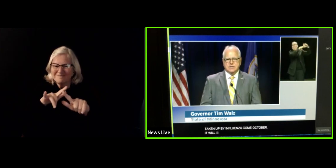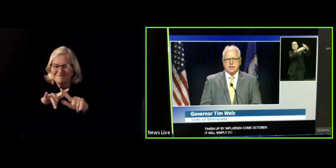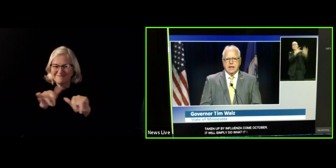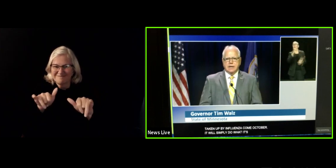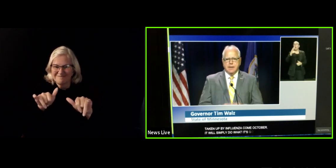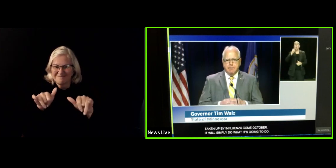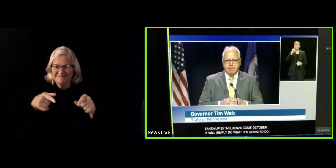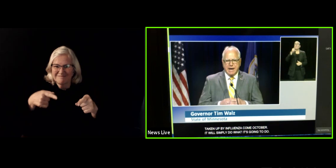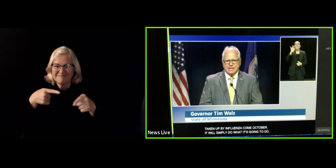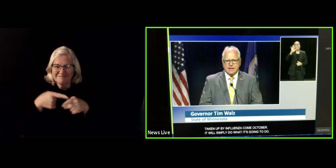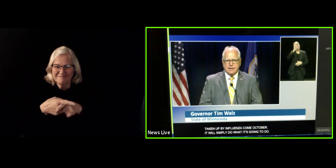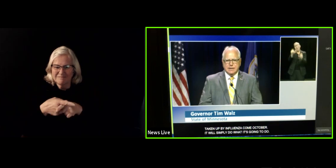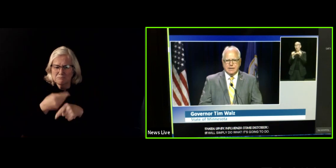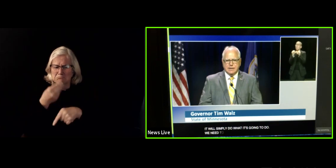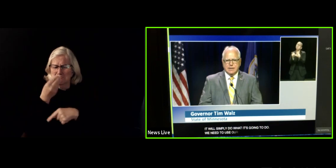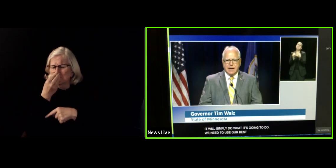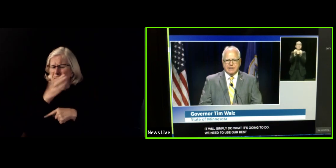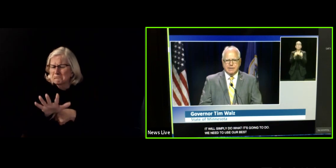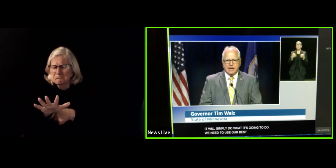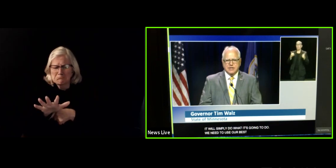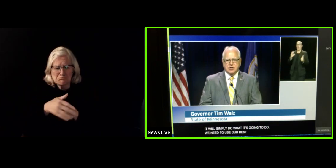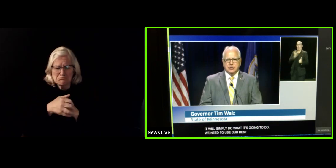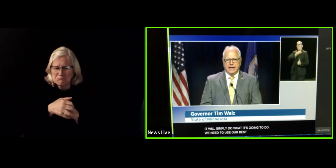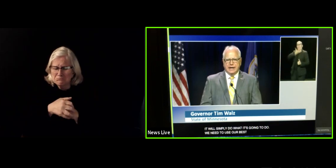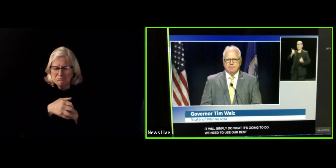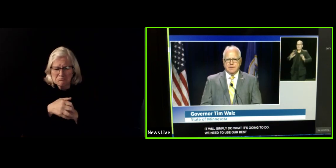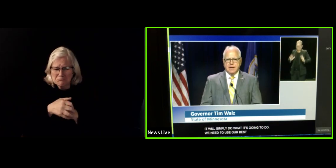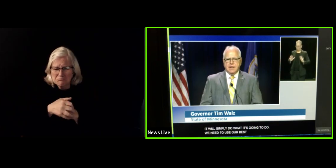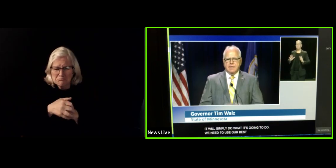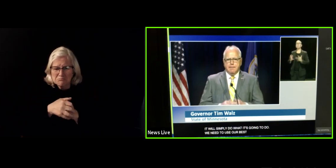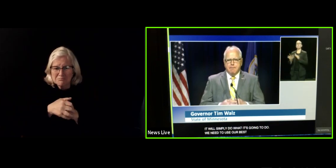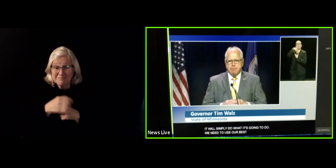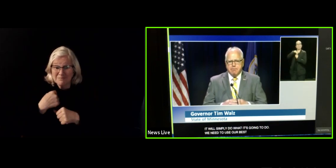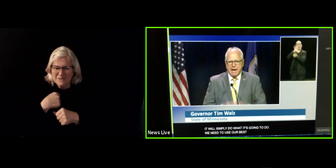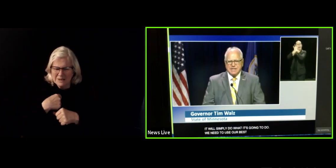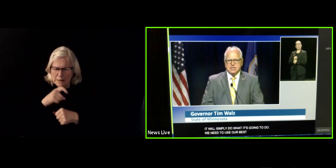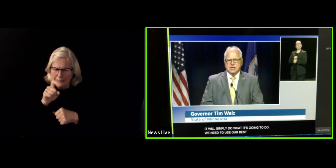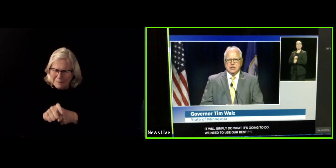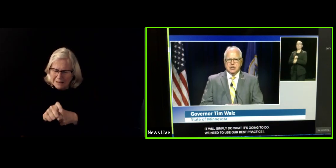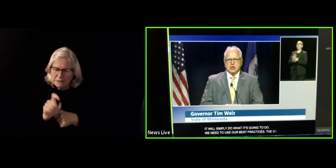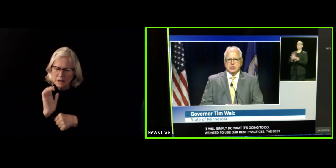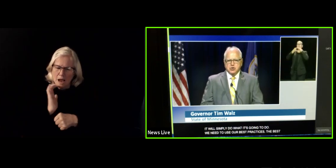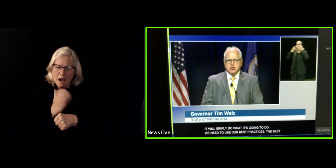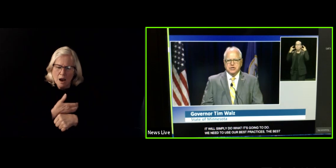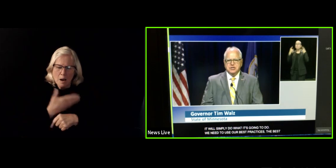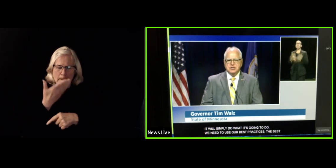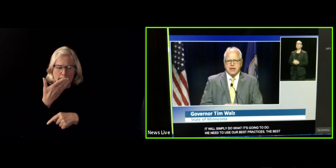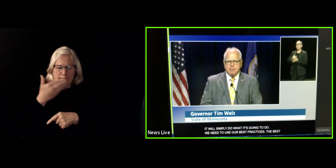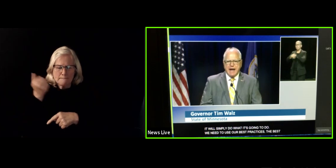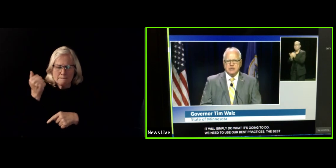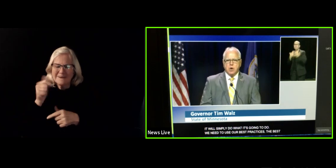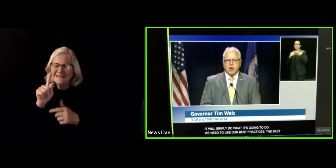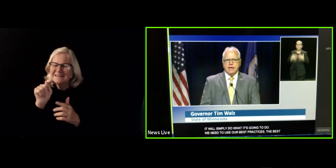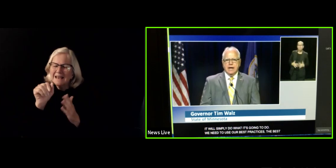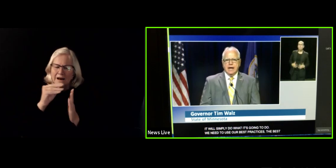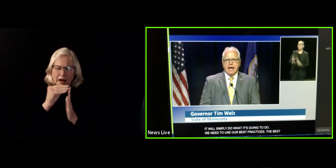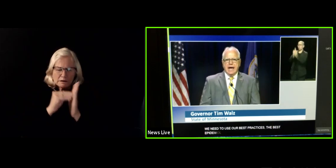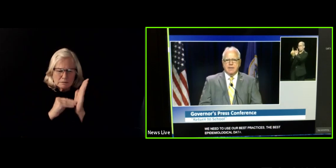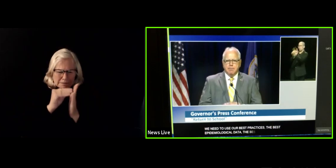practices, the best epidemiological data, the best social distancing and mask